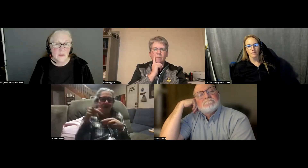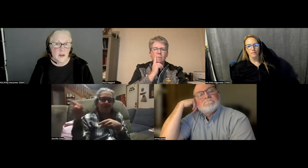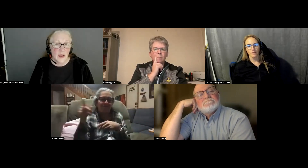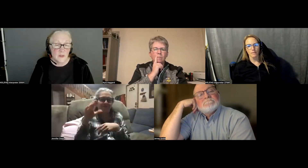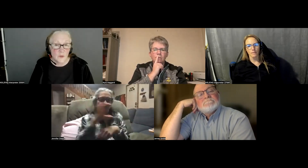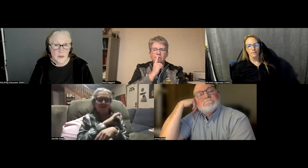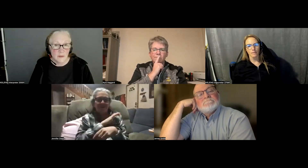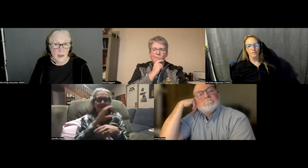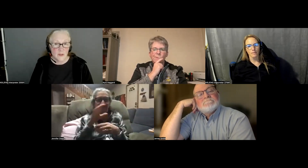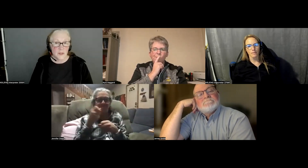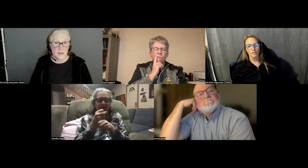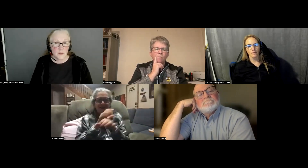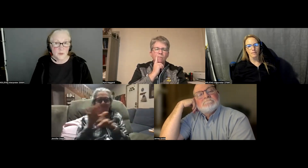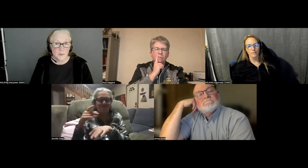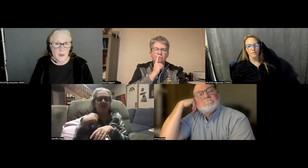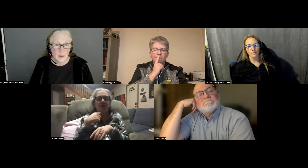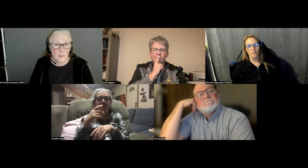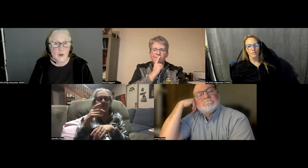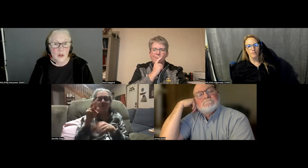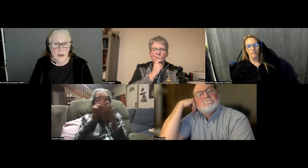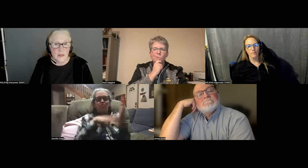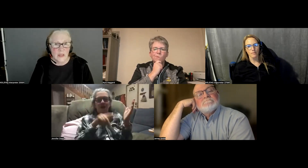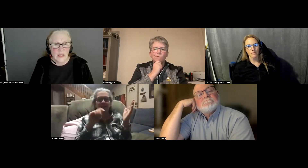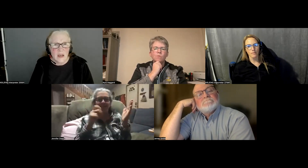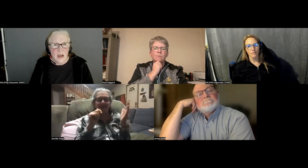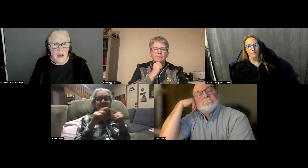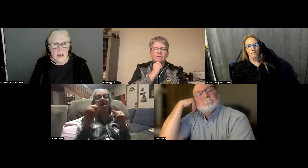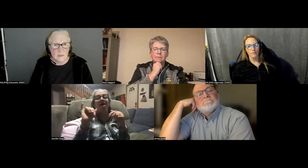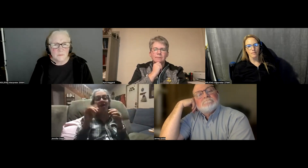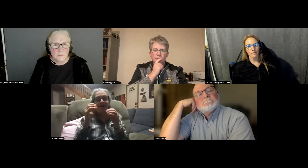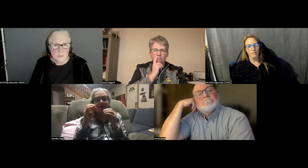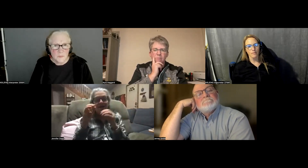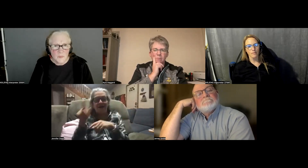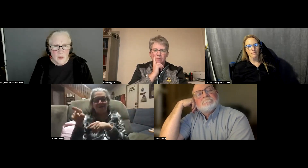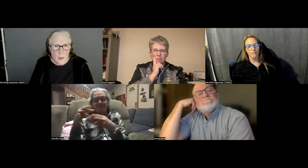Honestly, I haven't really had a chance to, look at everything, but